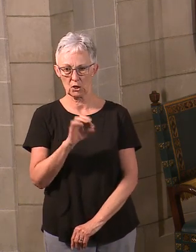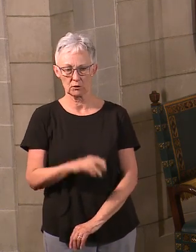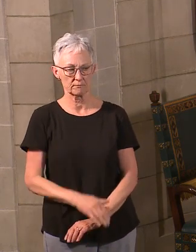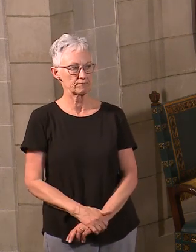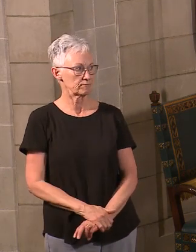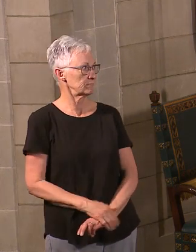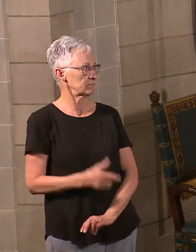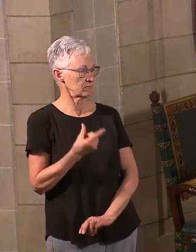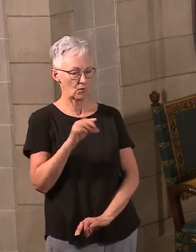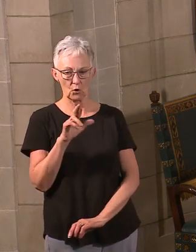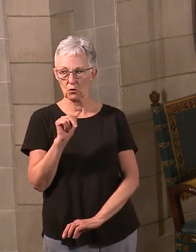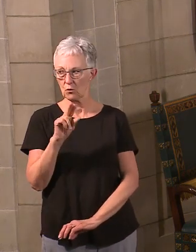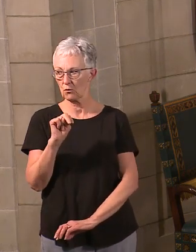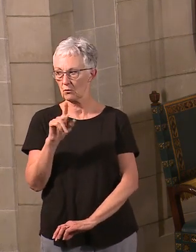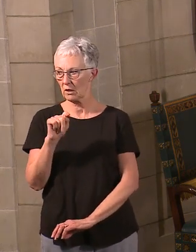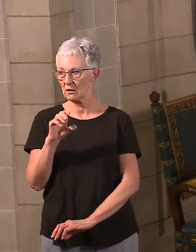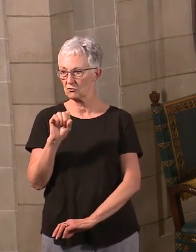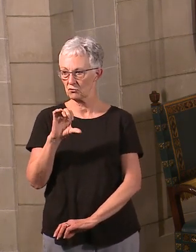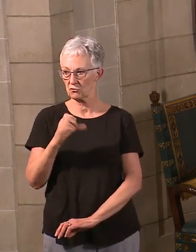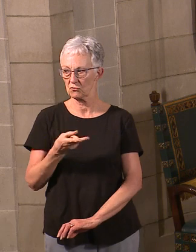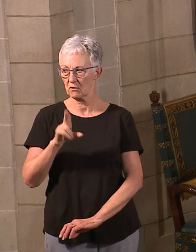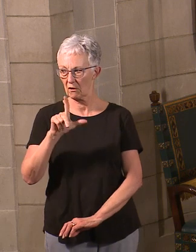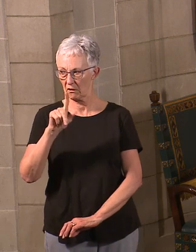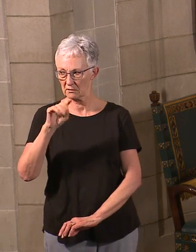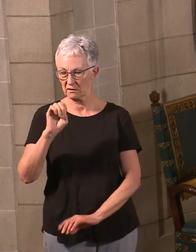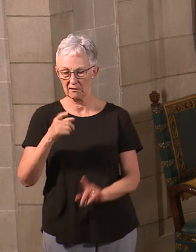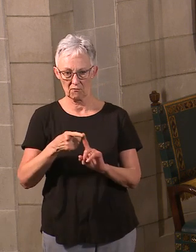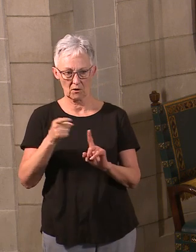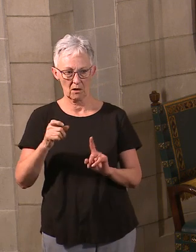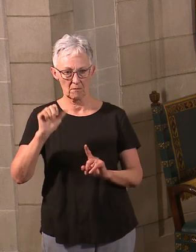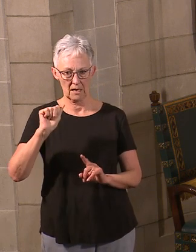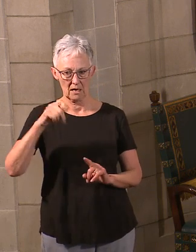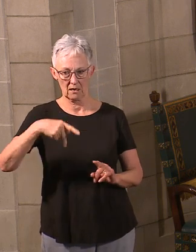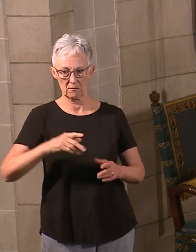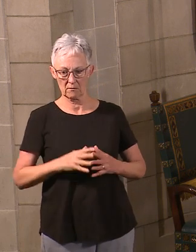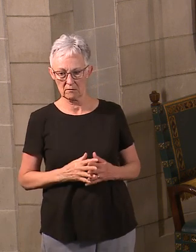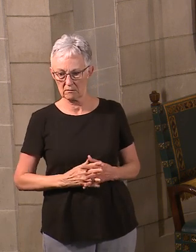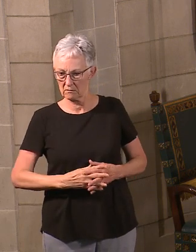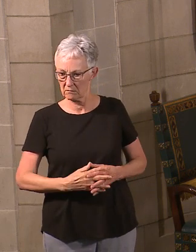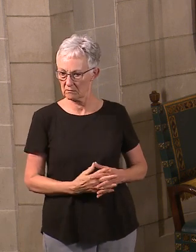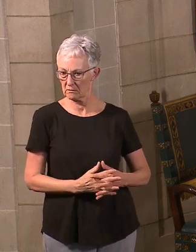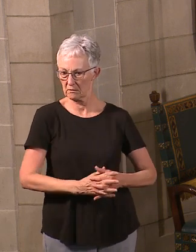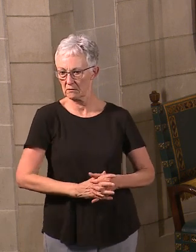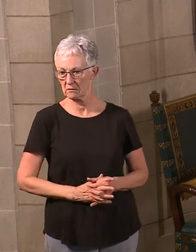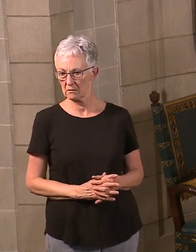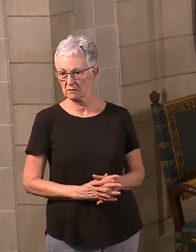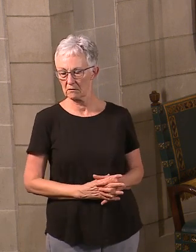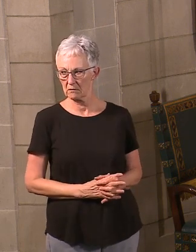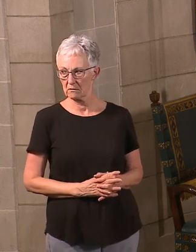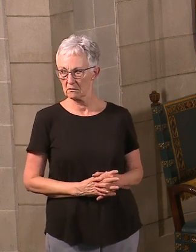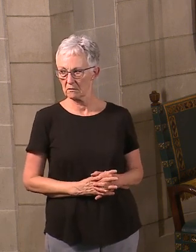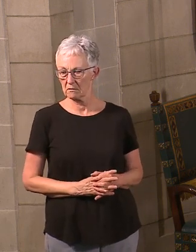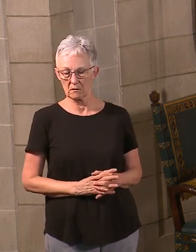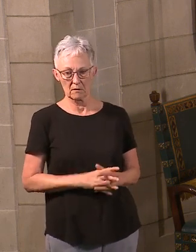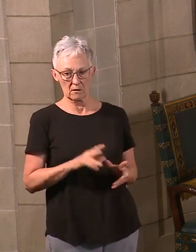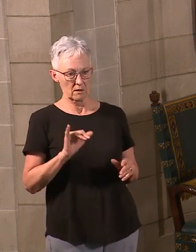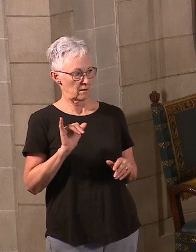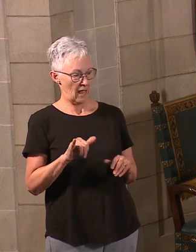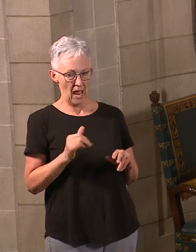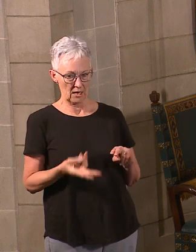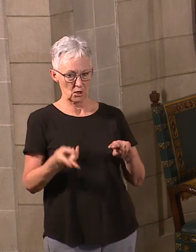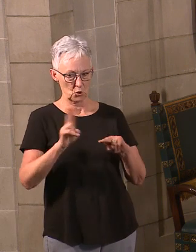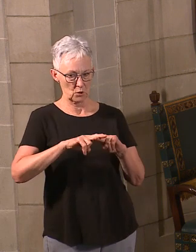From Grant Schulte at the AP. Is the 35% increase in SNAP benefit applications unusual due to job losses at least in part?